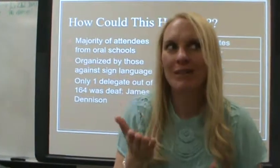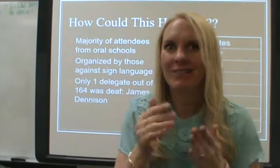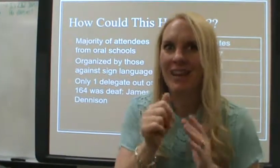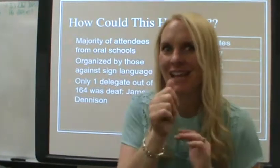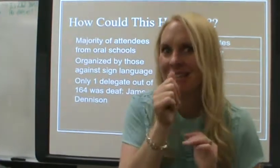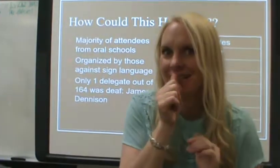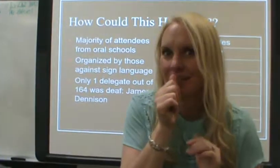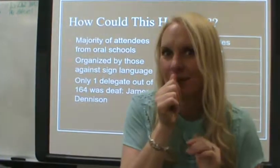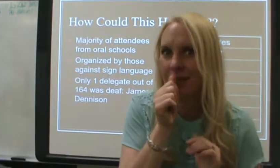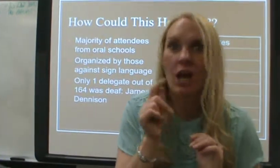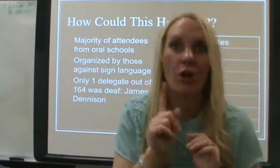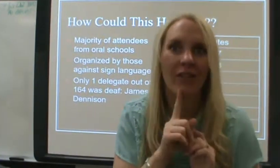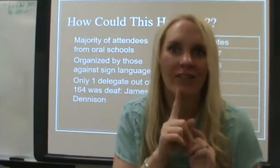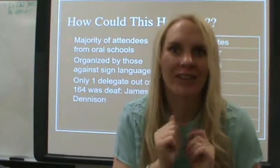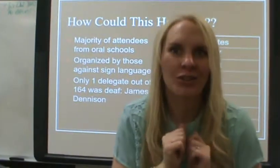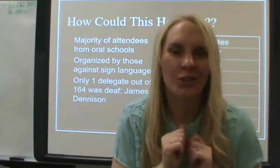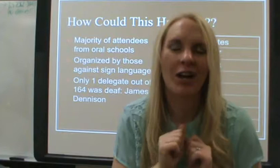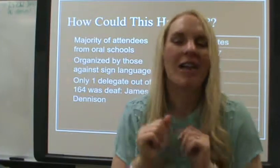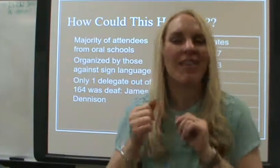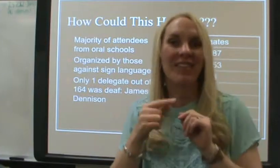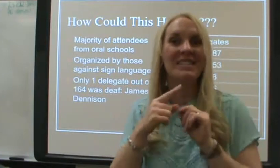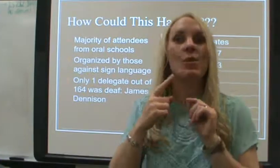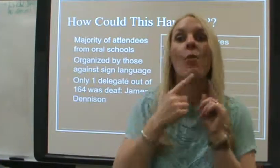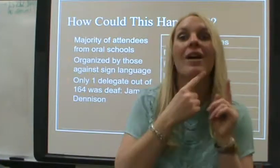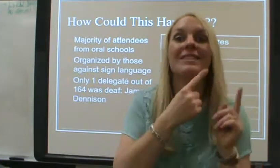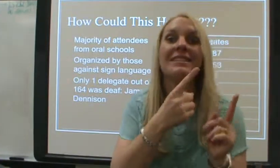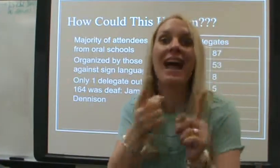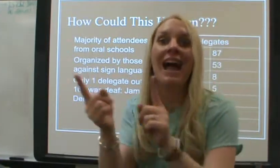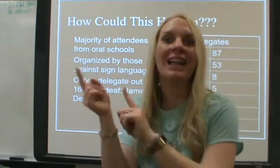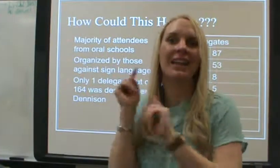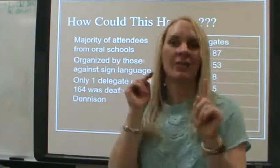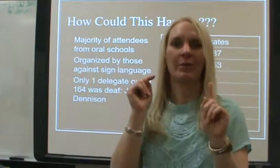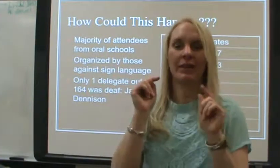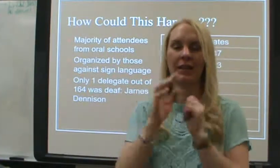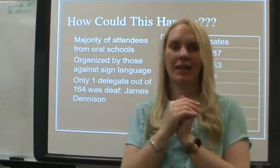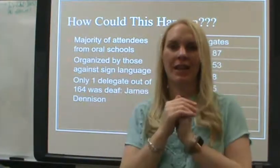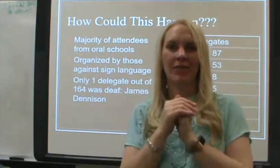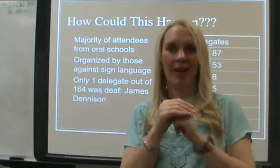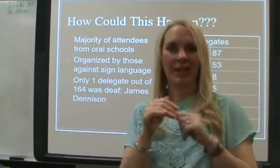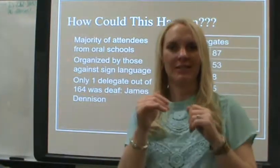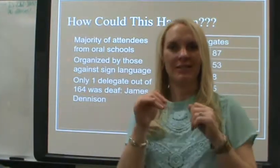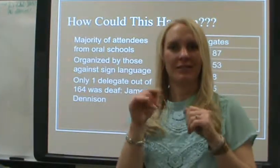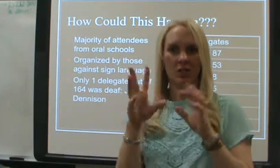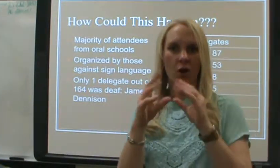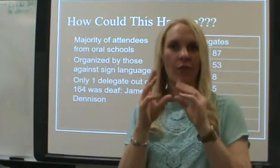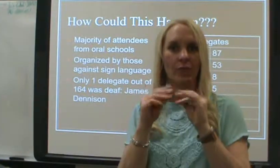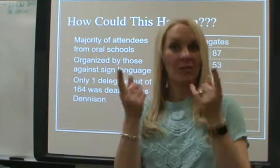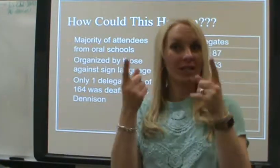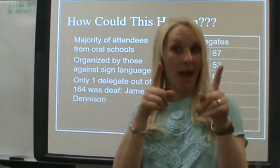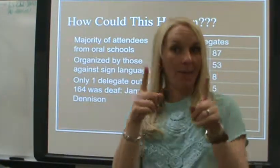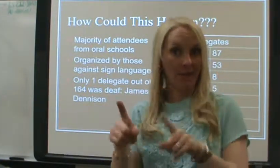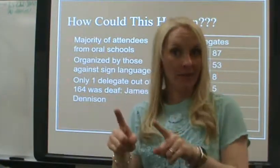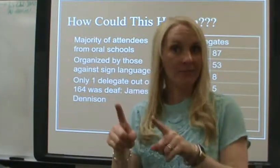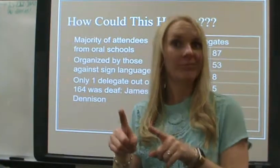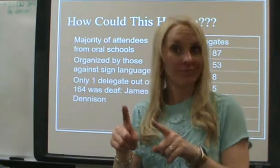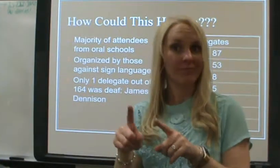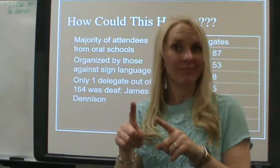even secret, confidential, that they didn't want to tell everybody that this conference was happening.